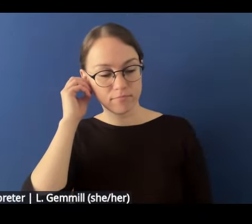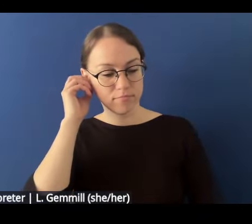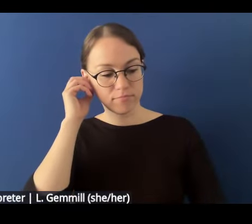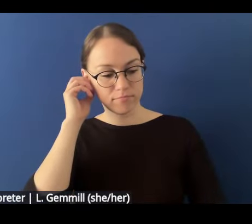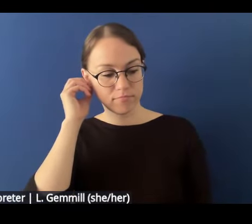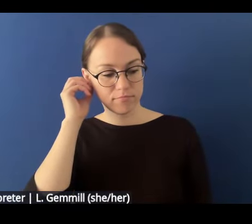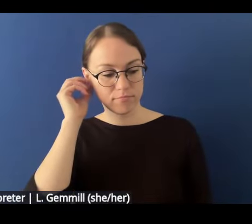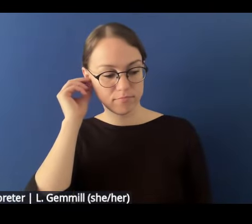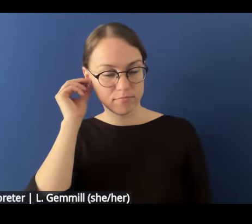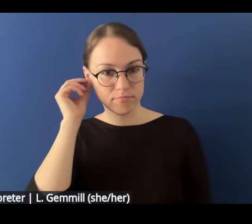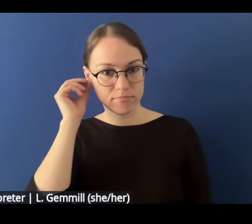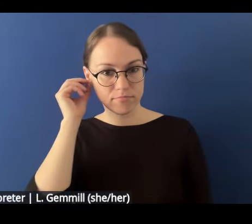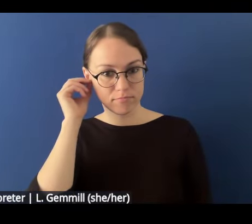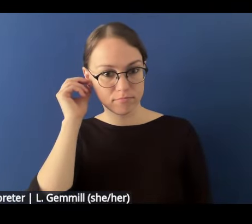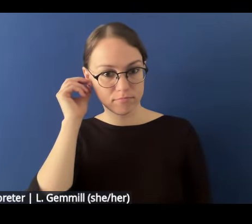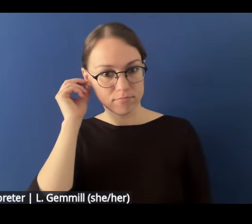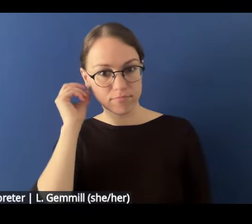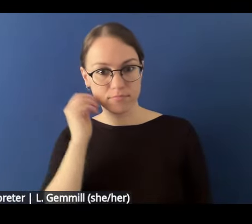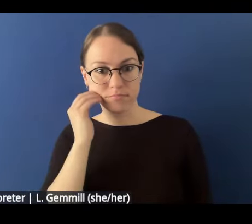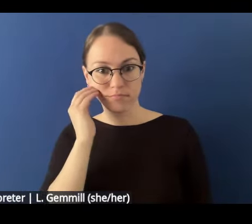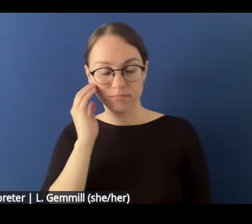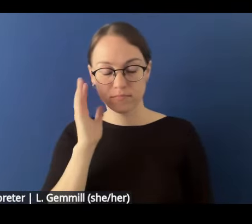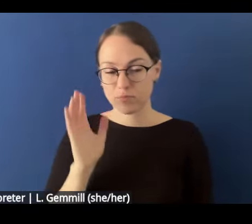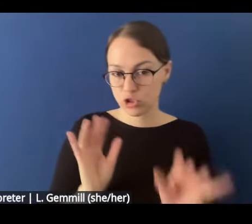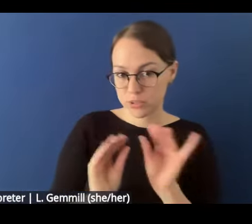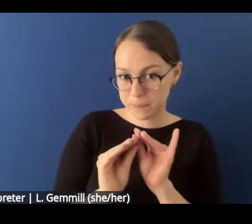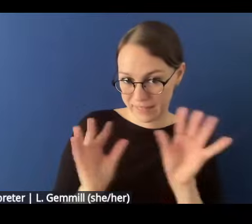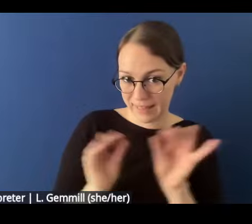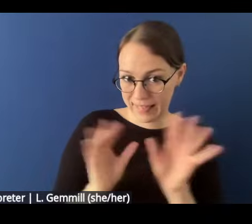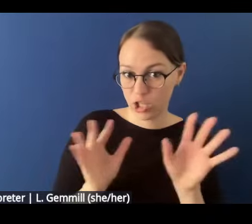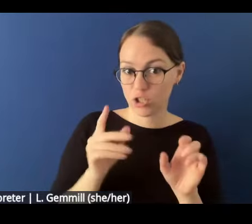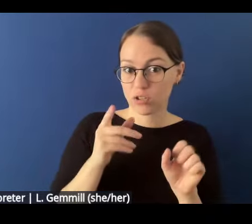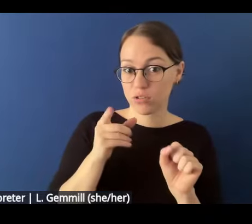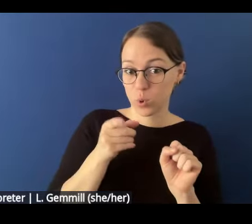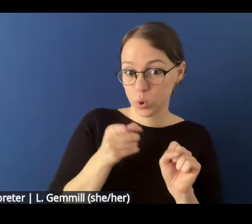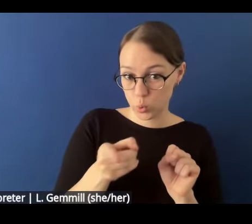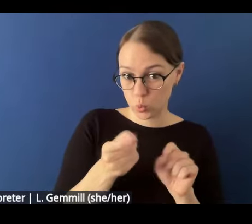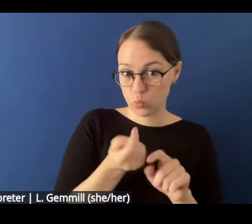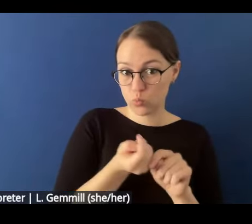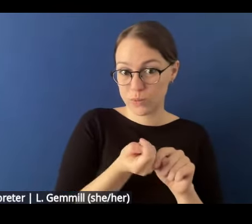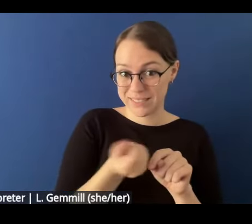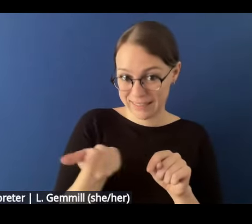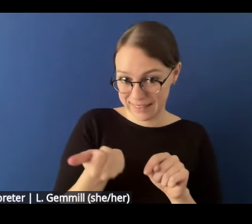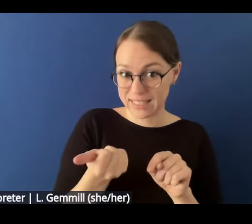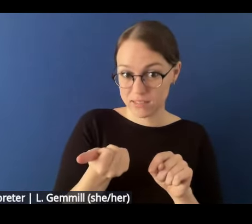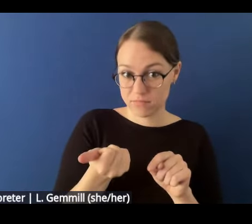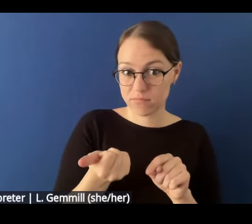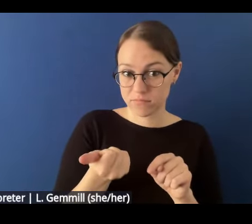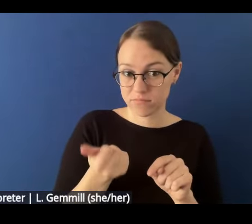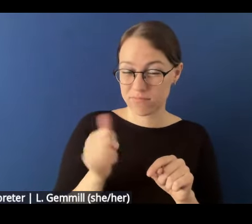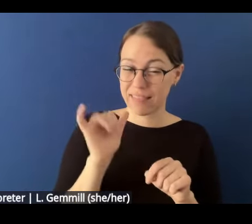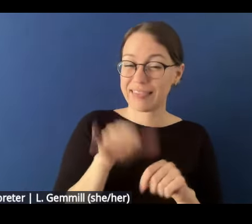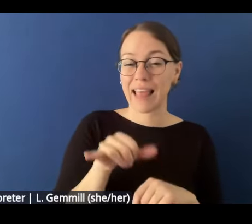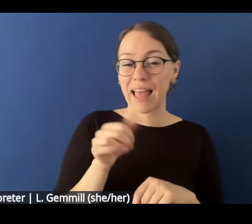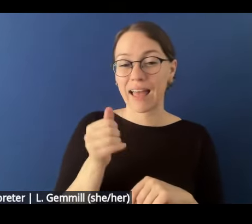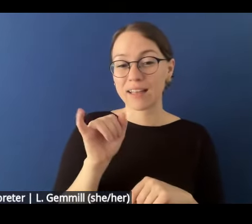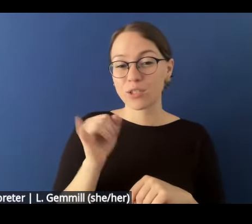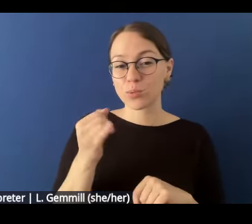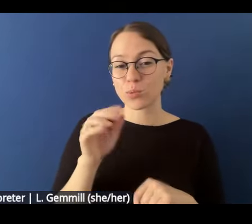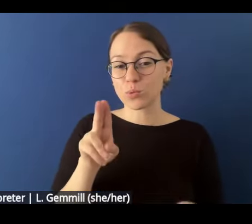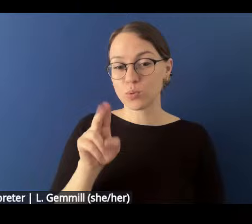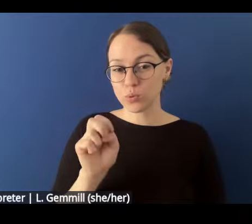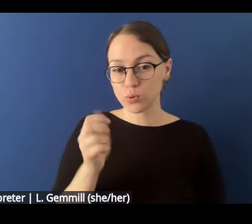So you deleted, and just to be clear, you deleted in the June 16th revised petition. You